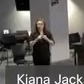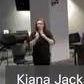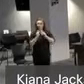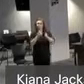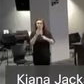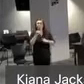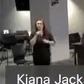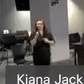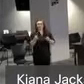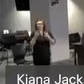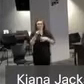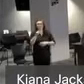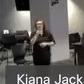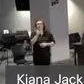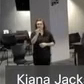of